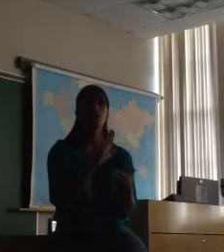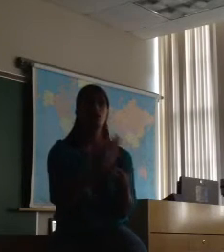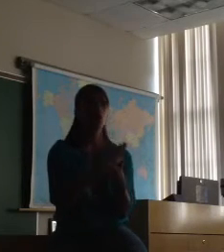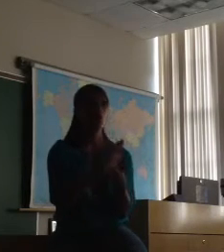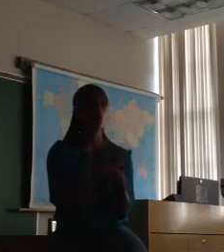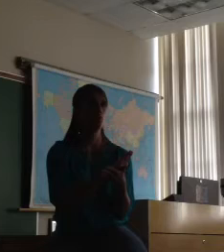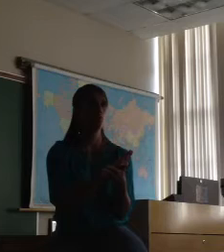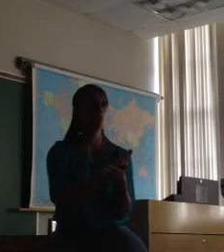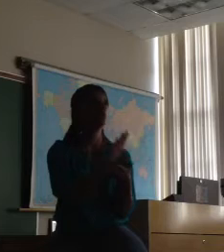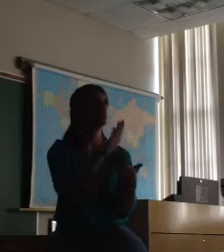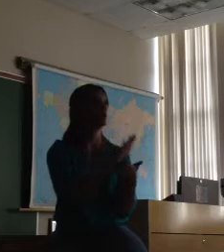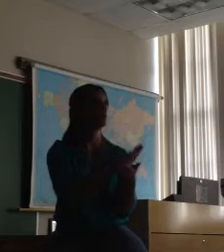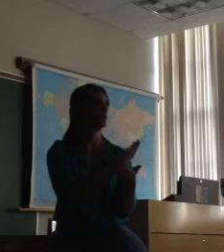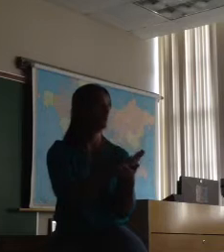School.